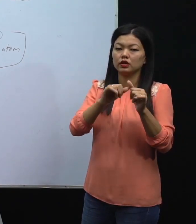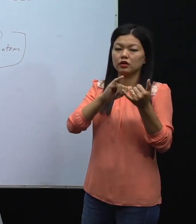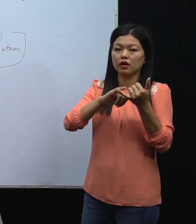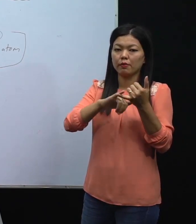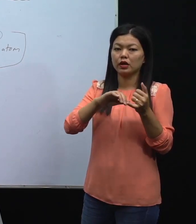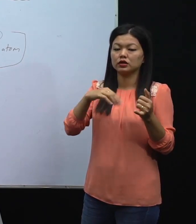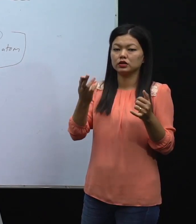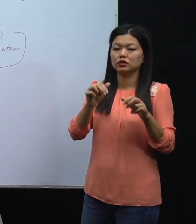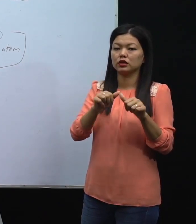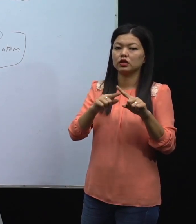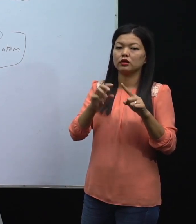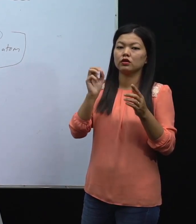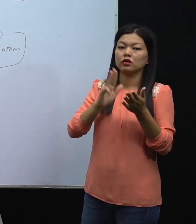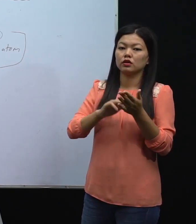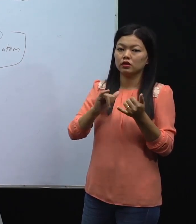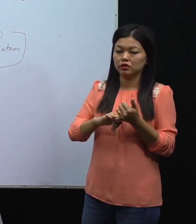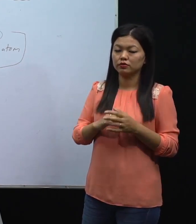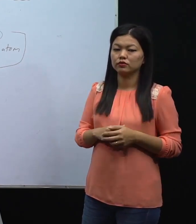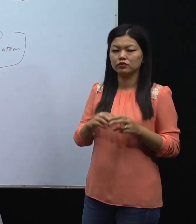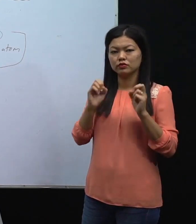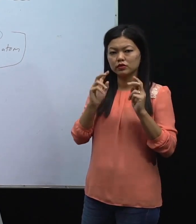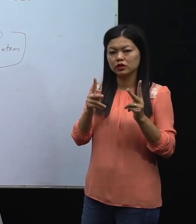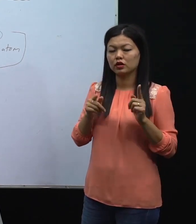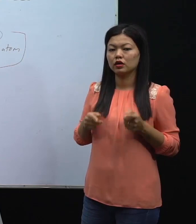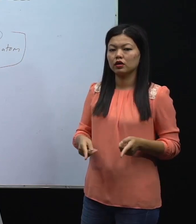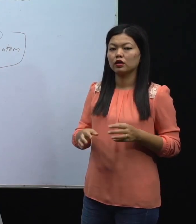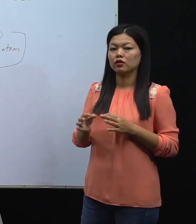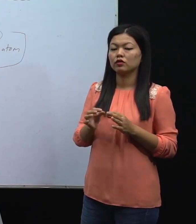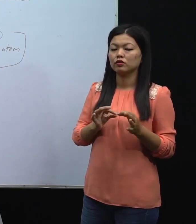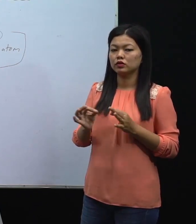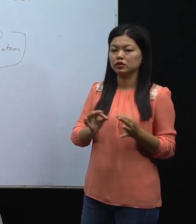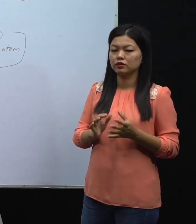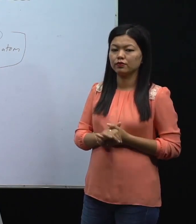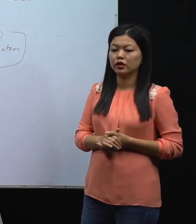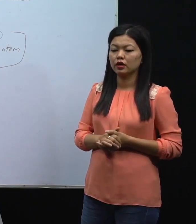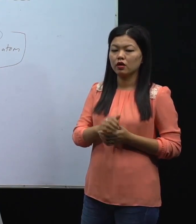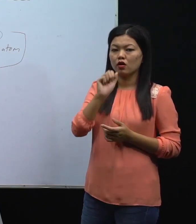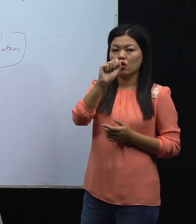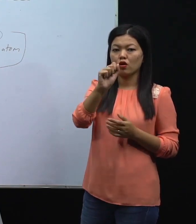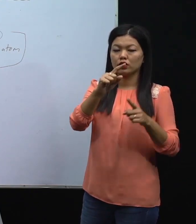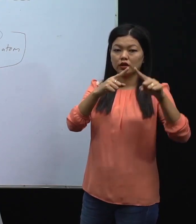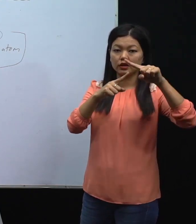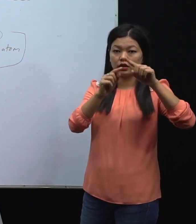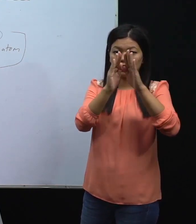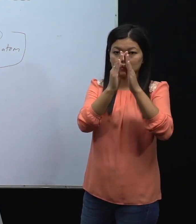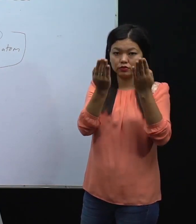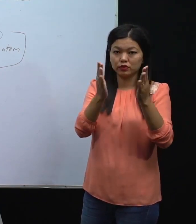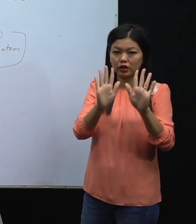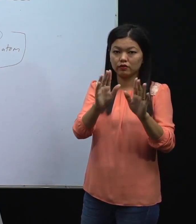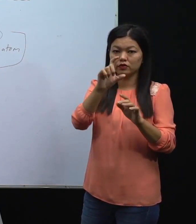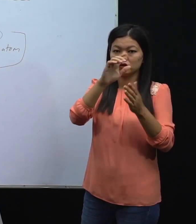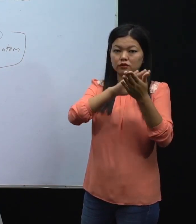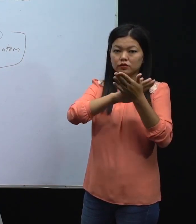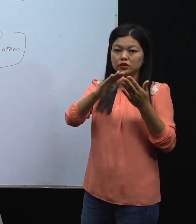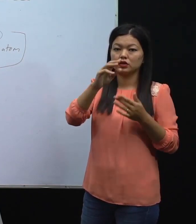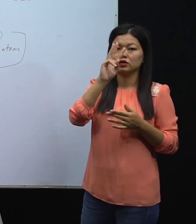atoms. Clear? So we'll discuss about that now. And it is there in your textbook, so you can also refer to your textbook. Okay, chapter number 3,